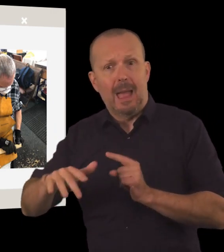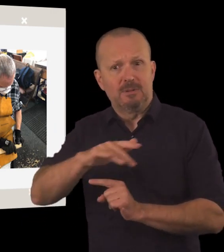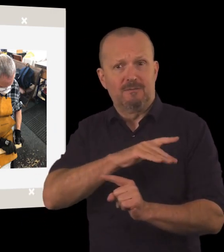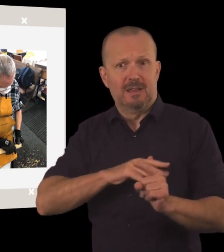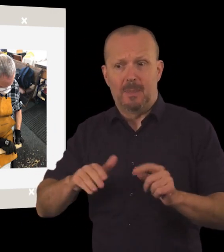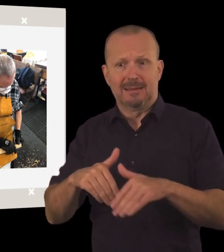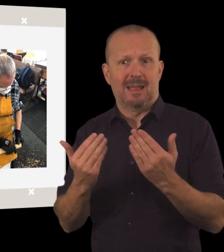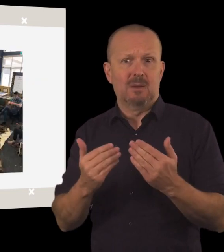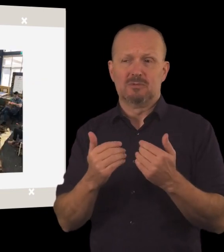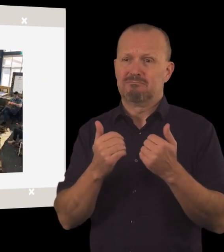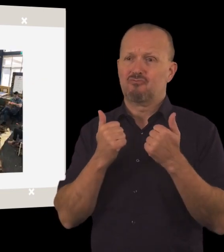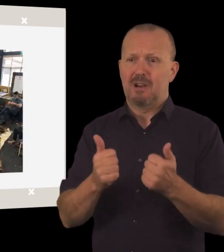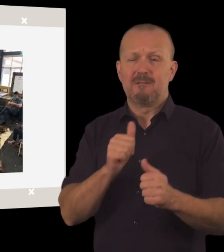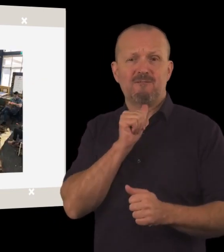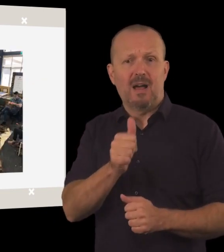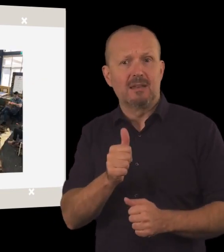as well.